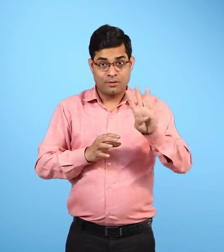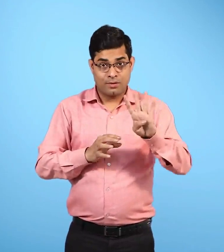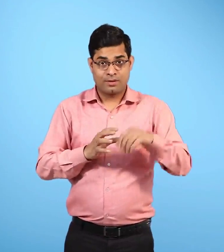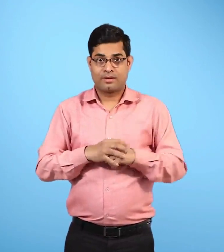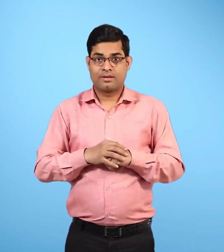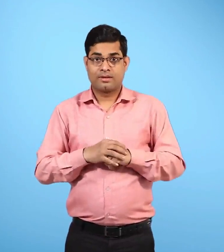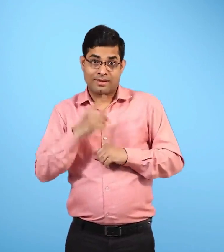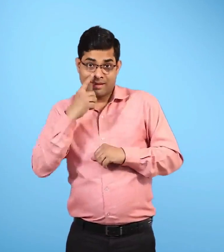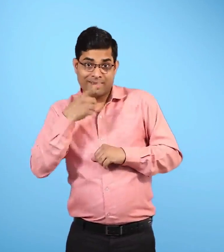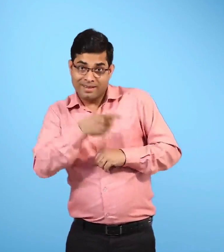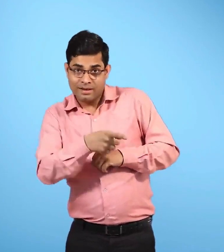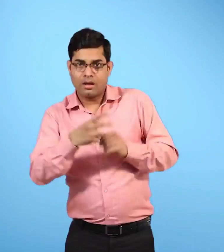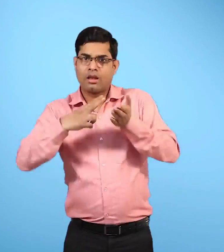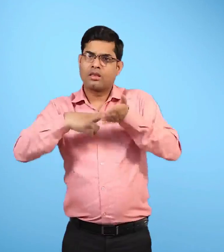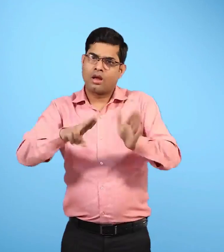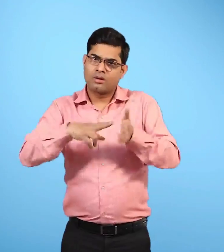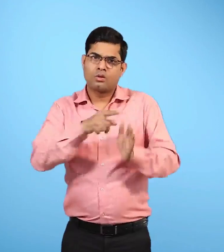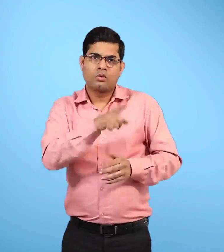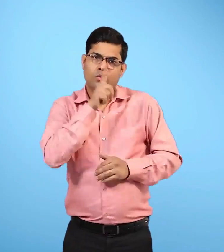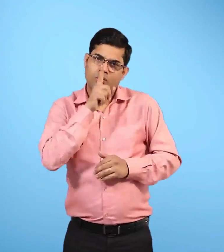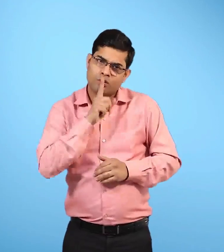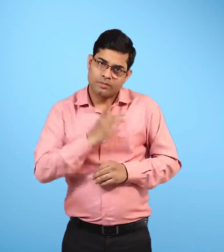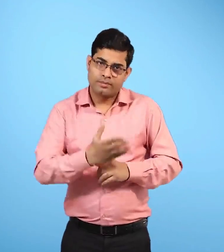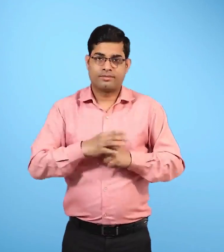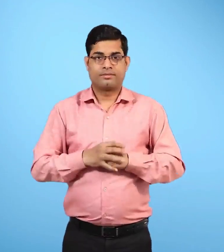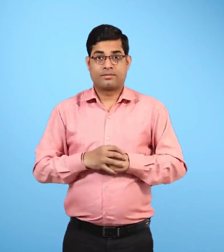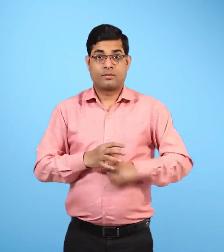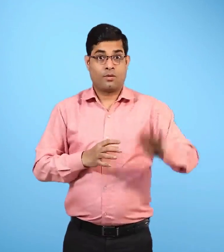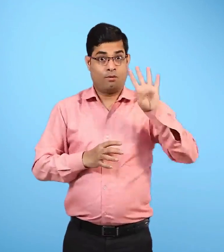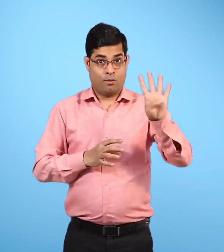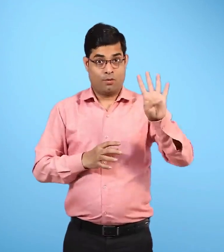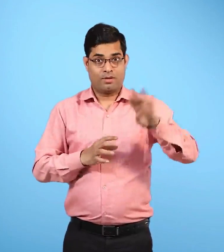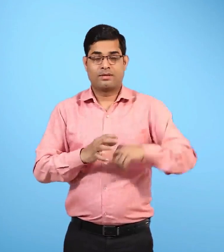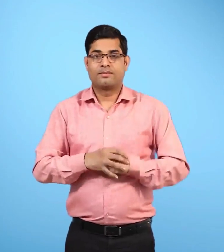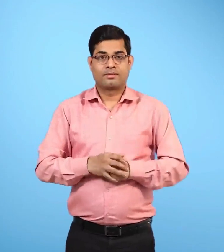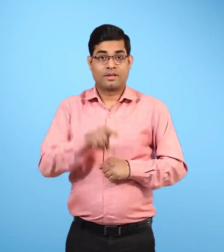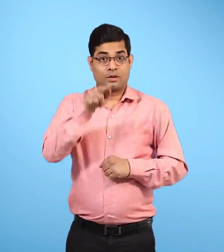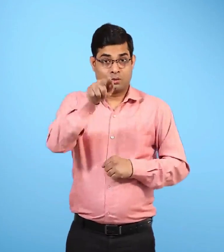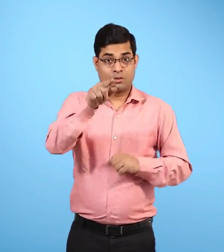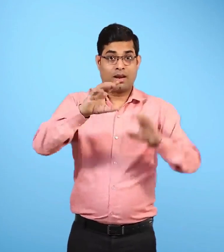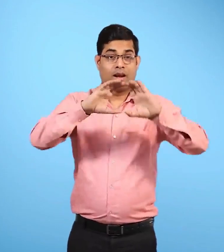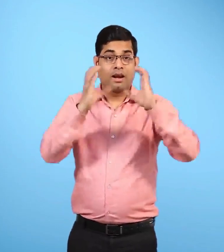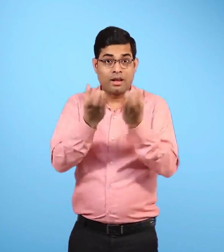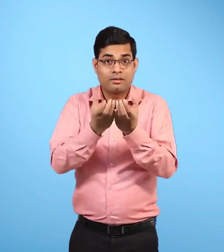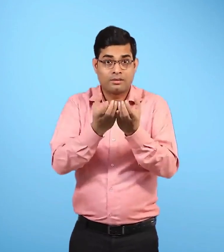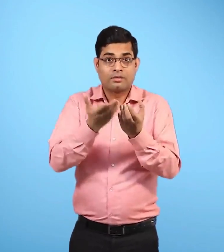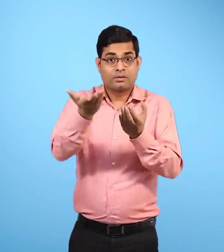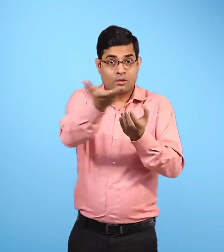4. She was quiet by nature. 4. How do you interact in